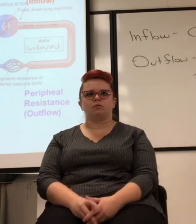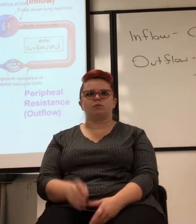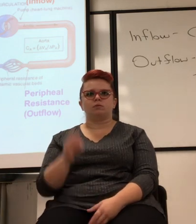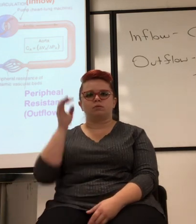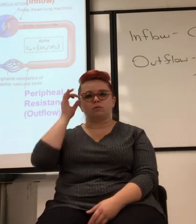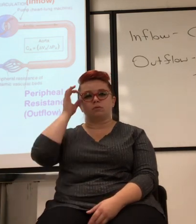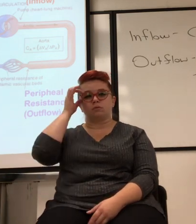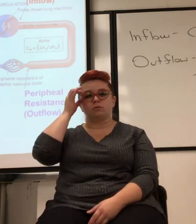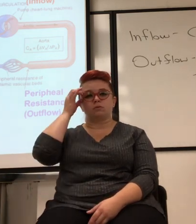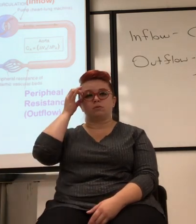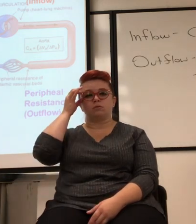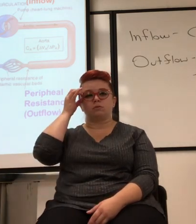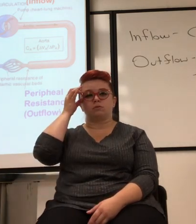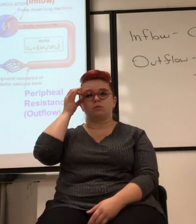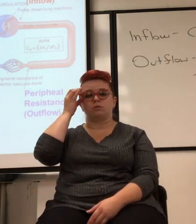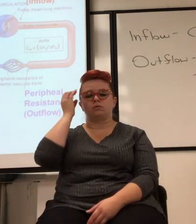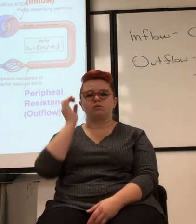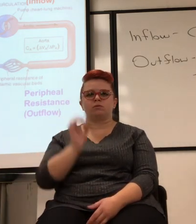Vasoconstriction